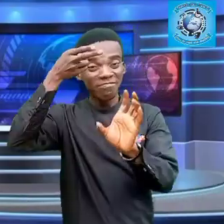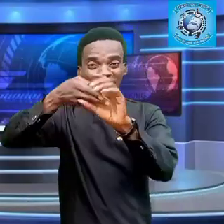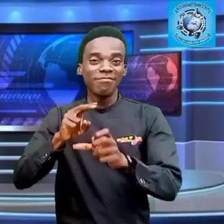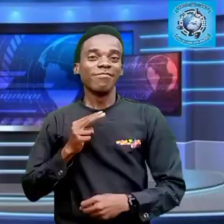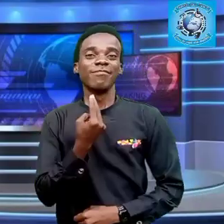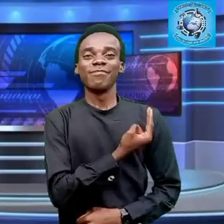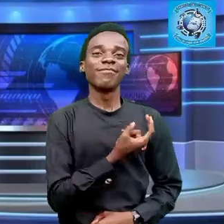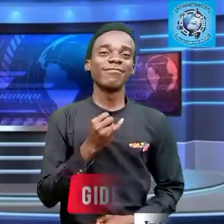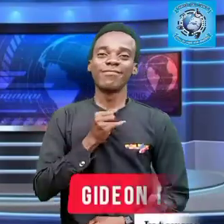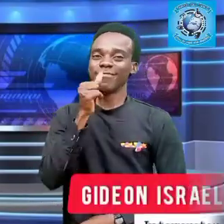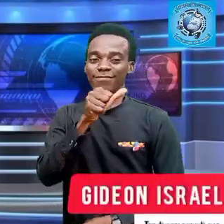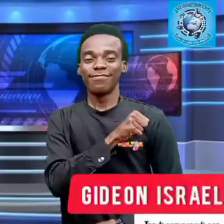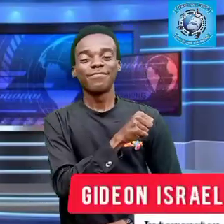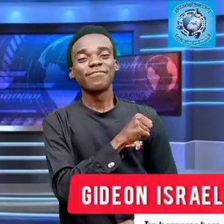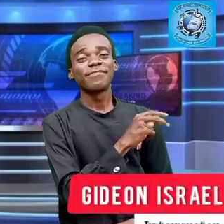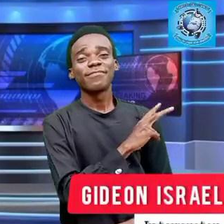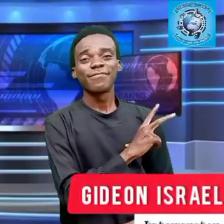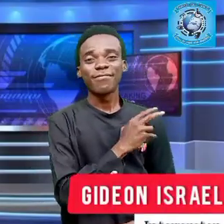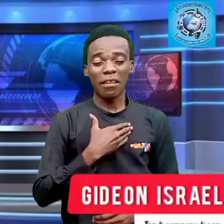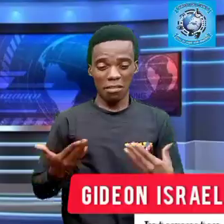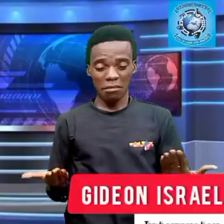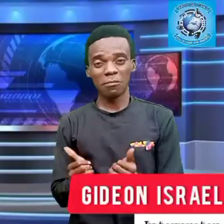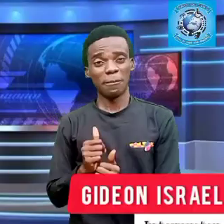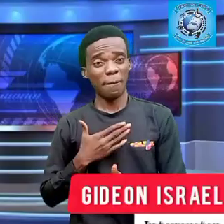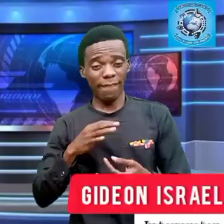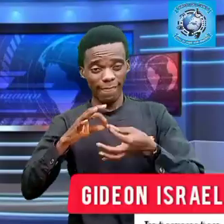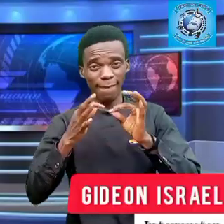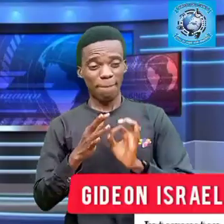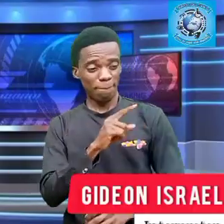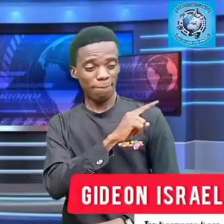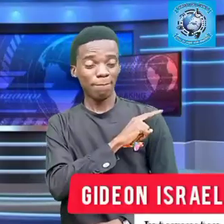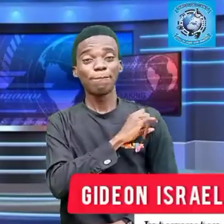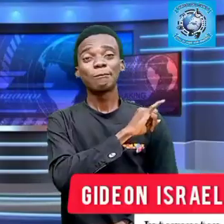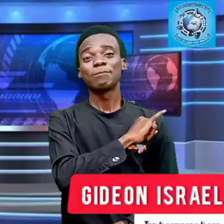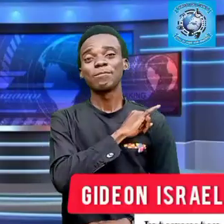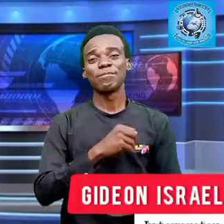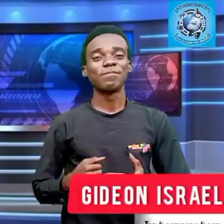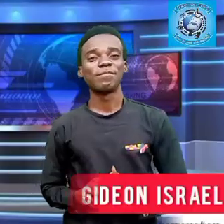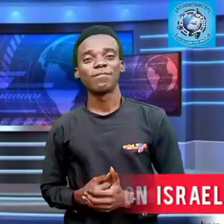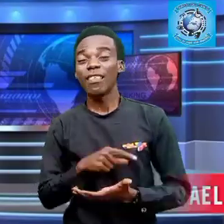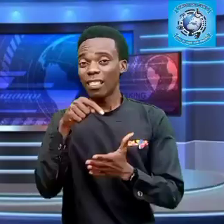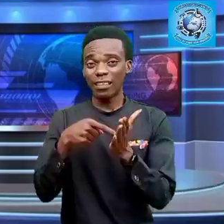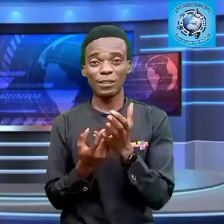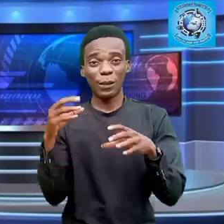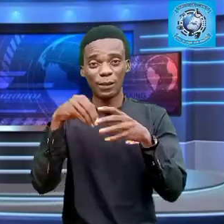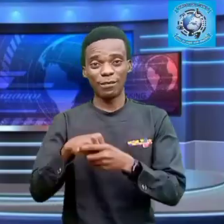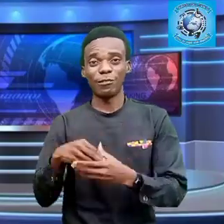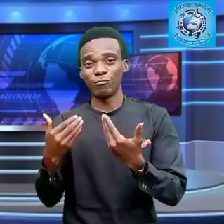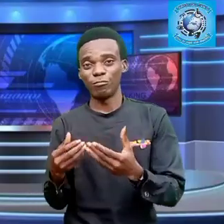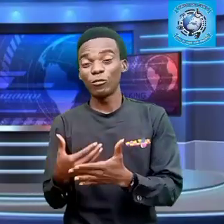for joining us. Hi, I'm Alatiche Victoria, and here with me is my interpreter Gideon Israel. This is the Inclusive